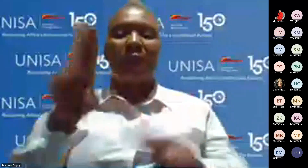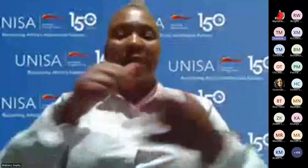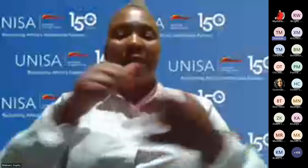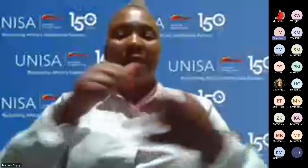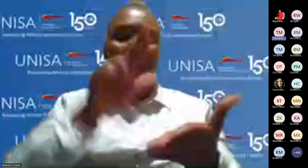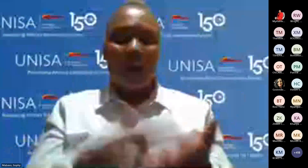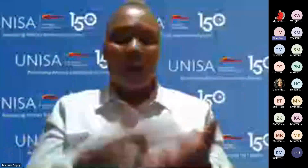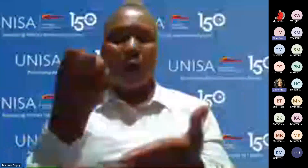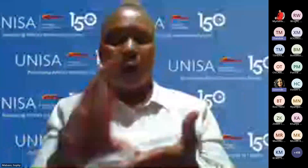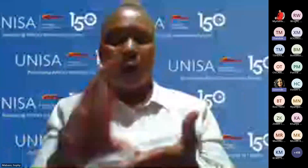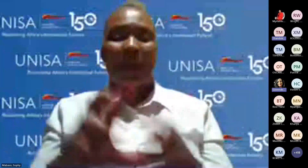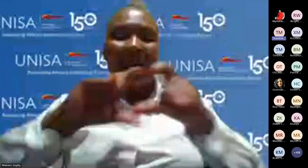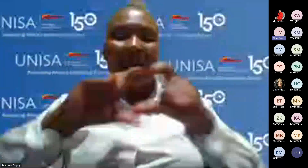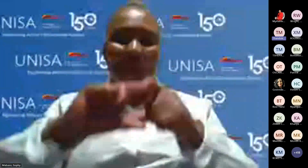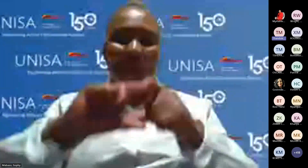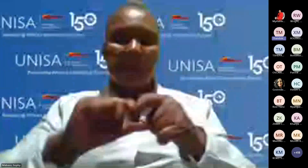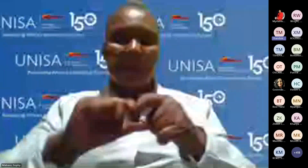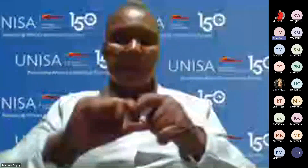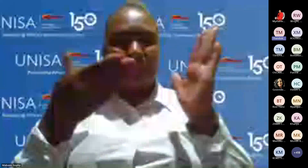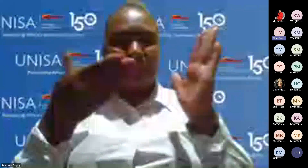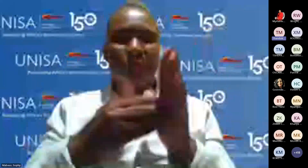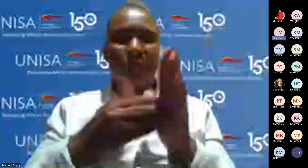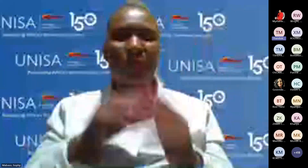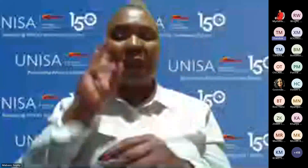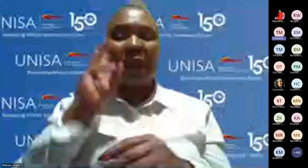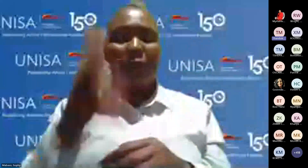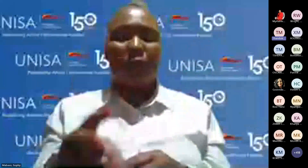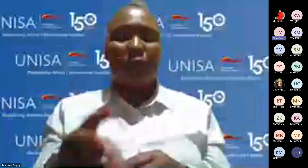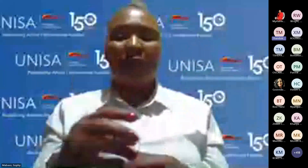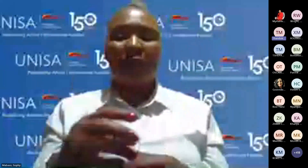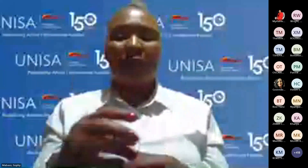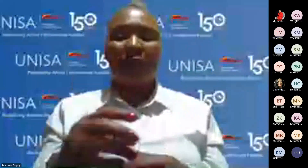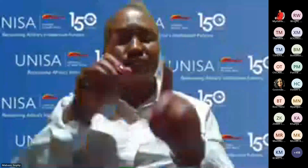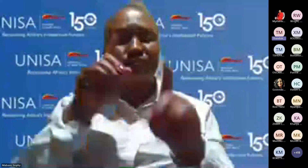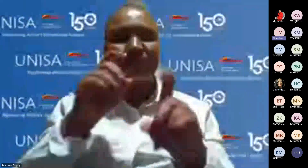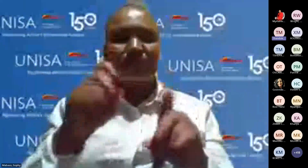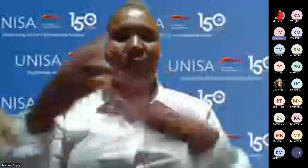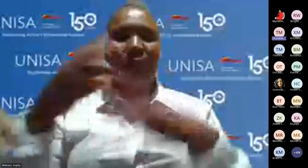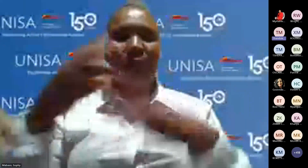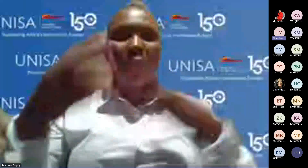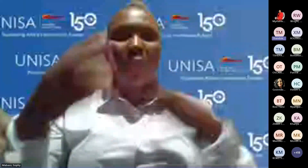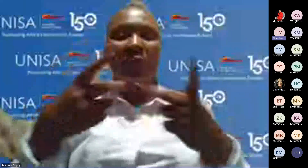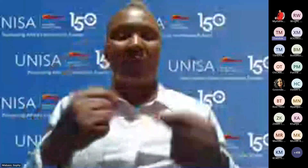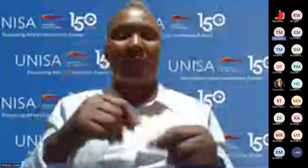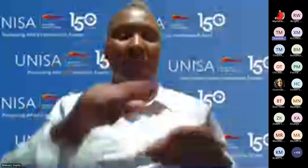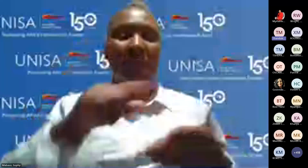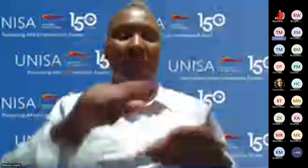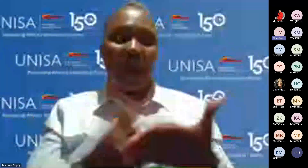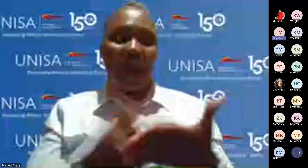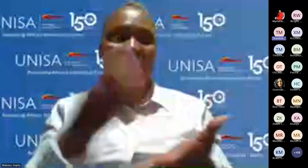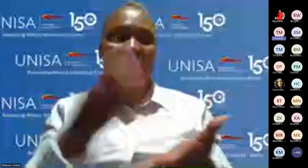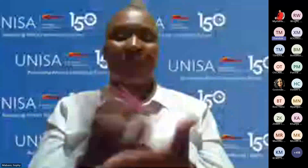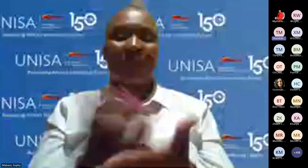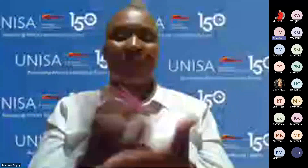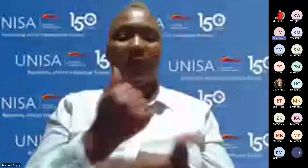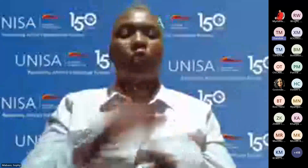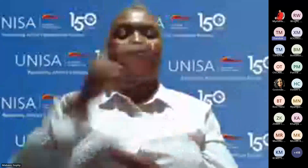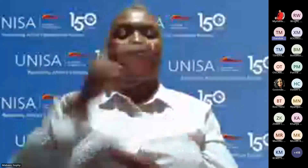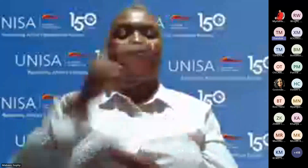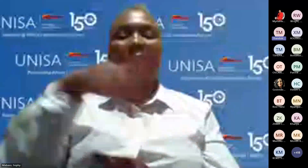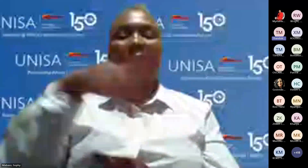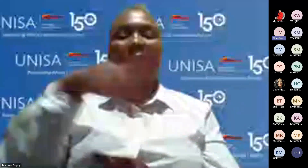link that I can take the work that I've done on my laptop, save it as a PDF, and link it